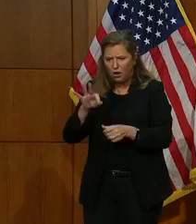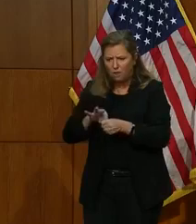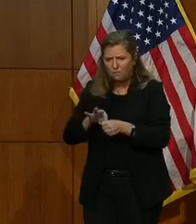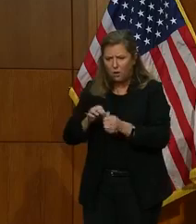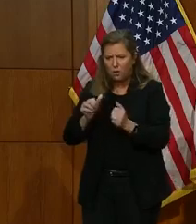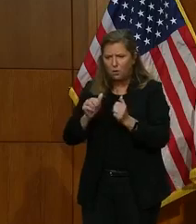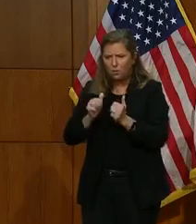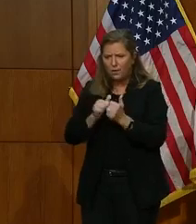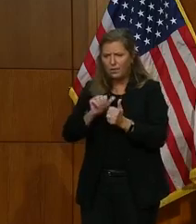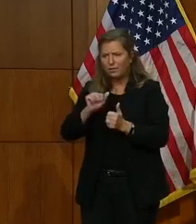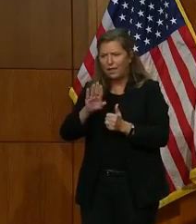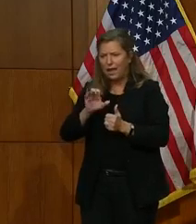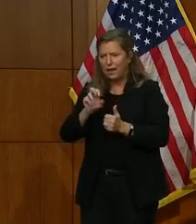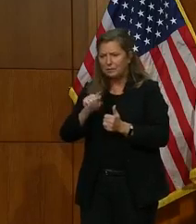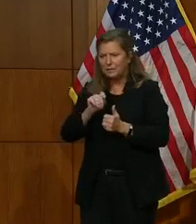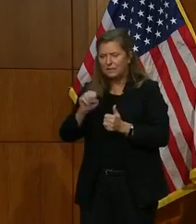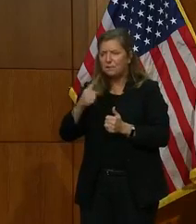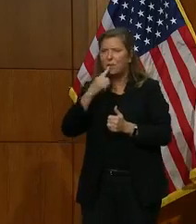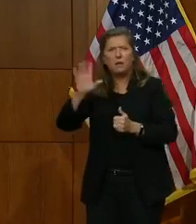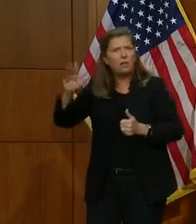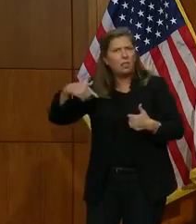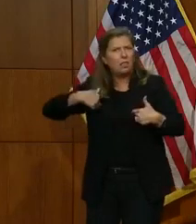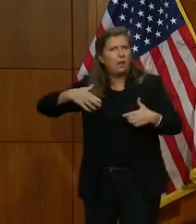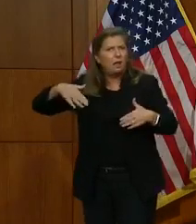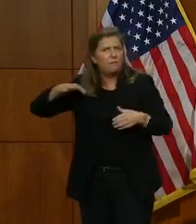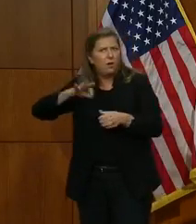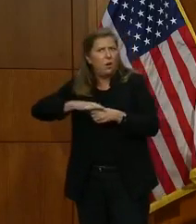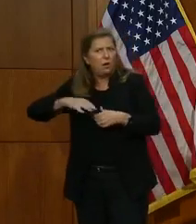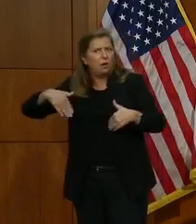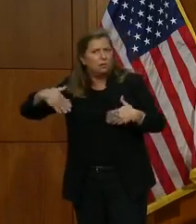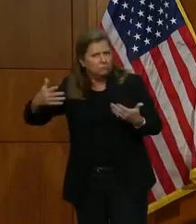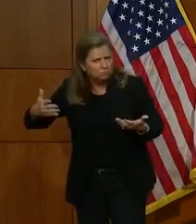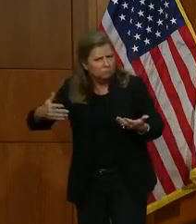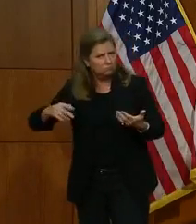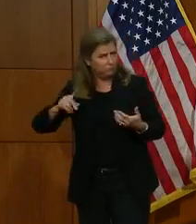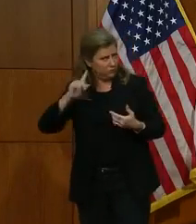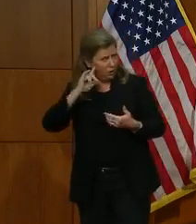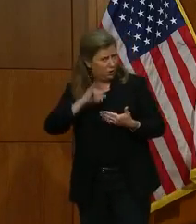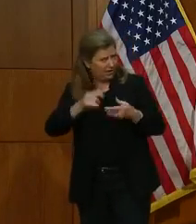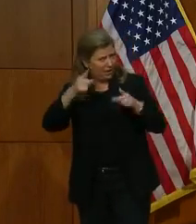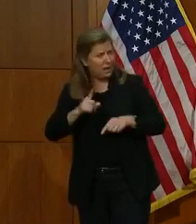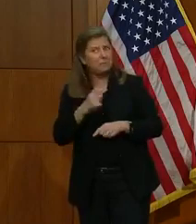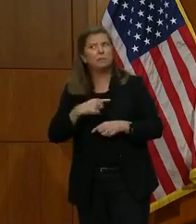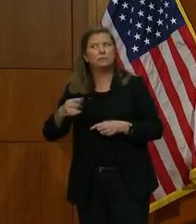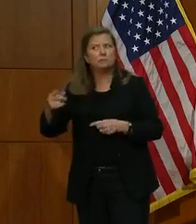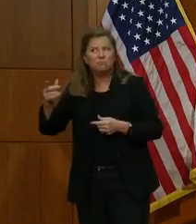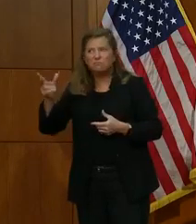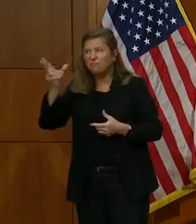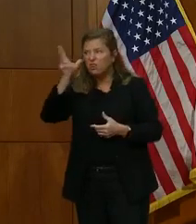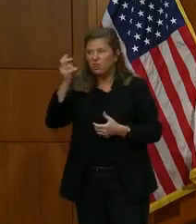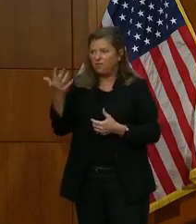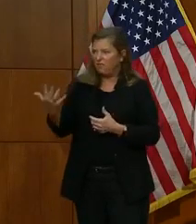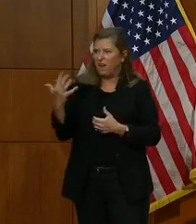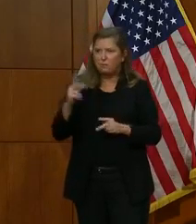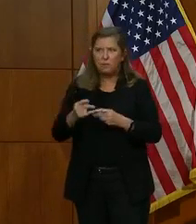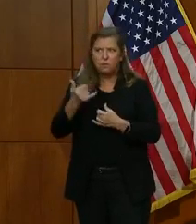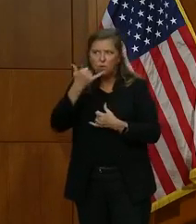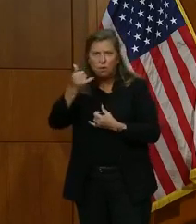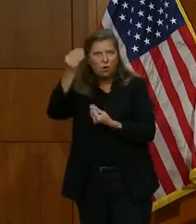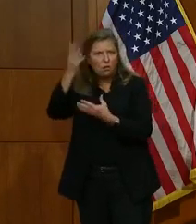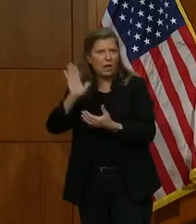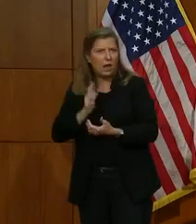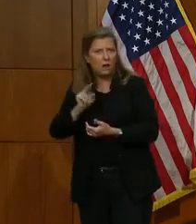absentee ballot, and they swear they haven't voted before. Have you heard that? We're hearing like at least 5 who've called into our